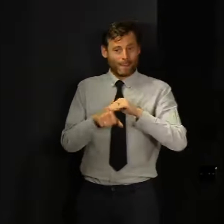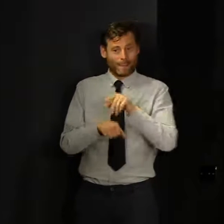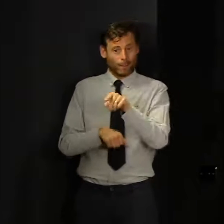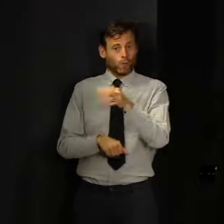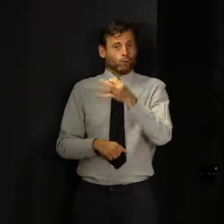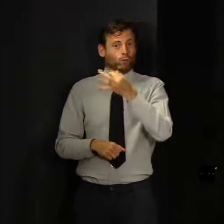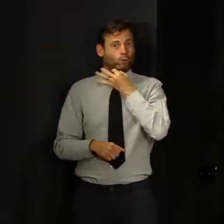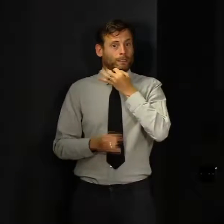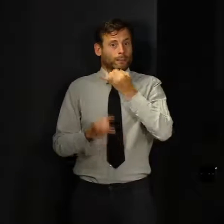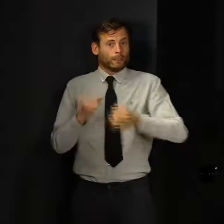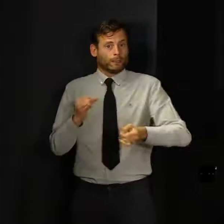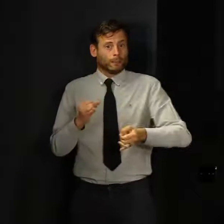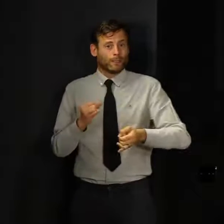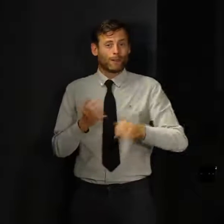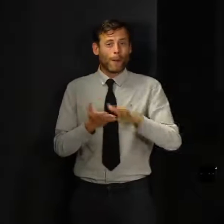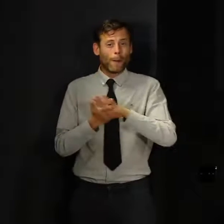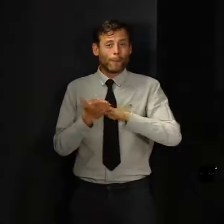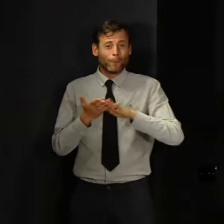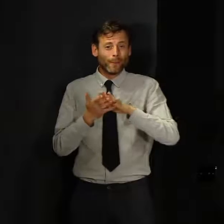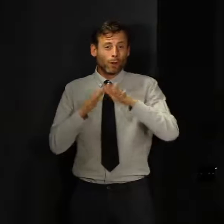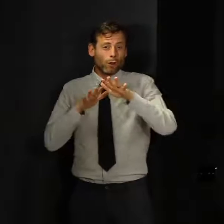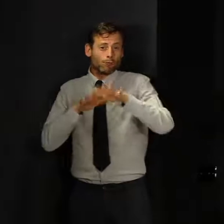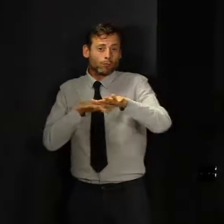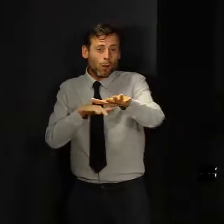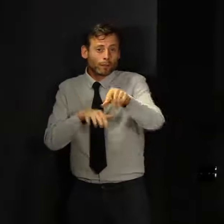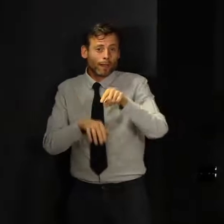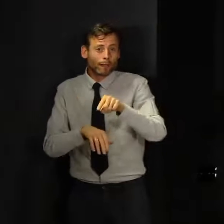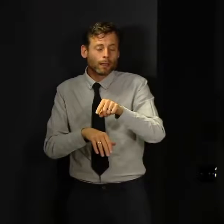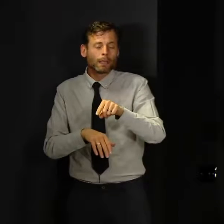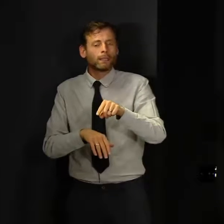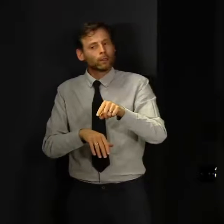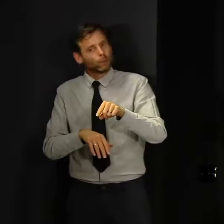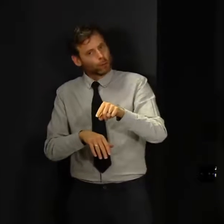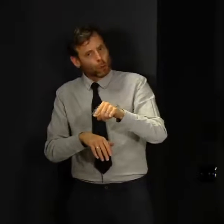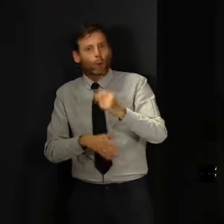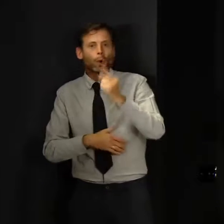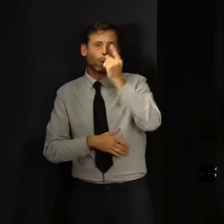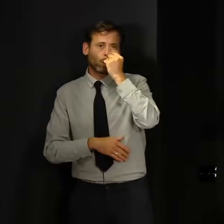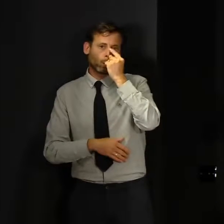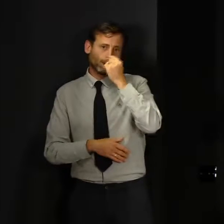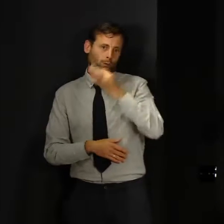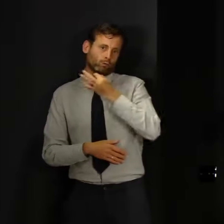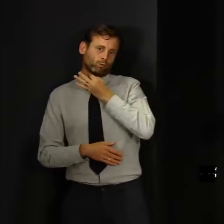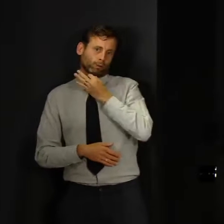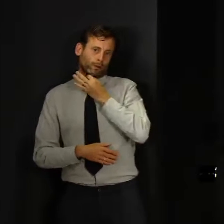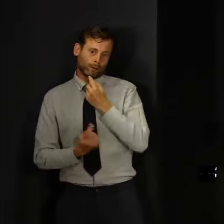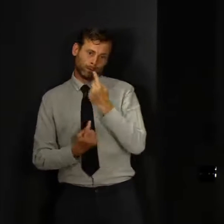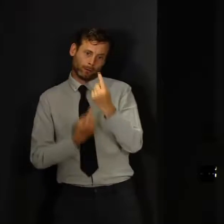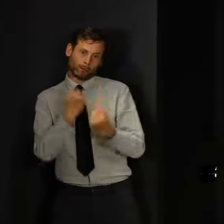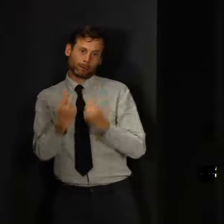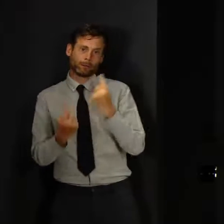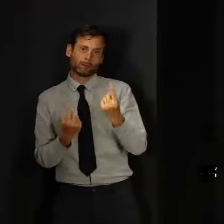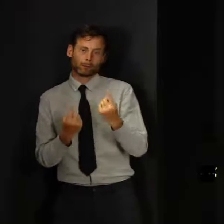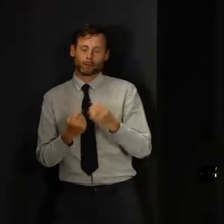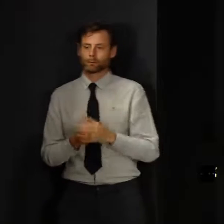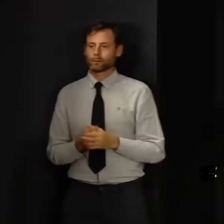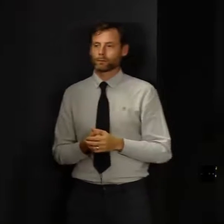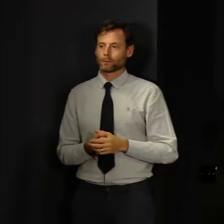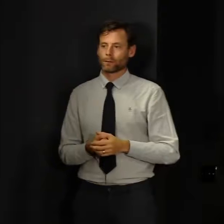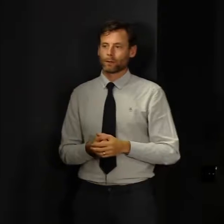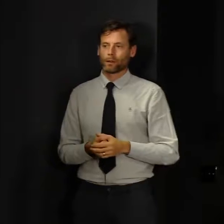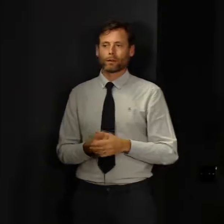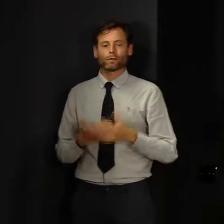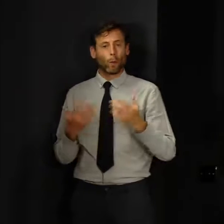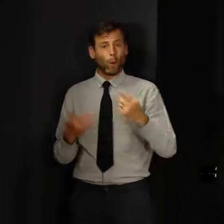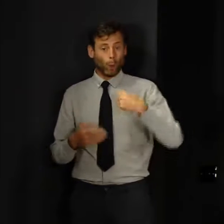UK. So street protests could pose an additional risk to the very people whose lives we are saying matter and